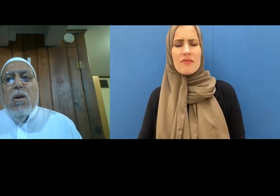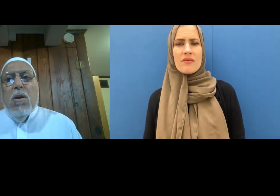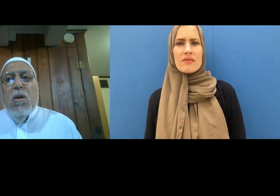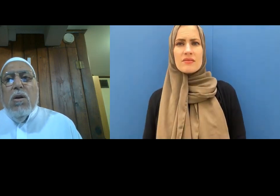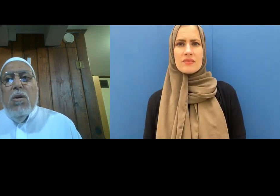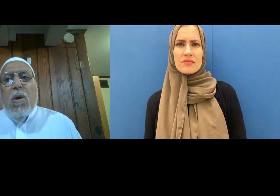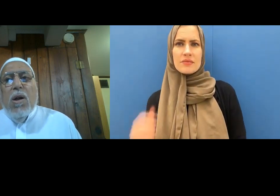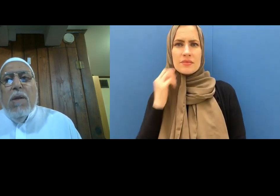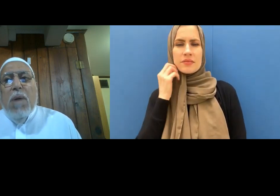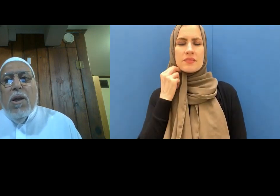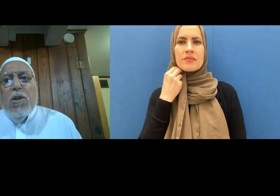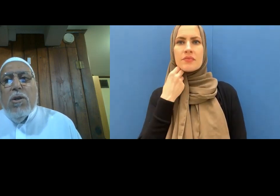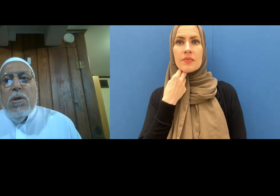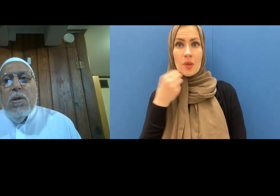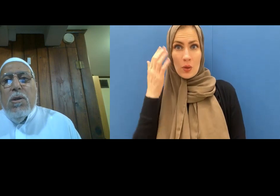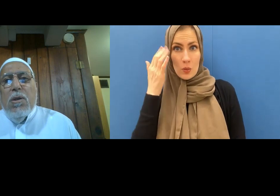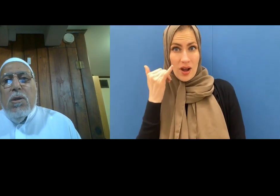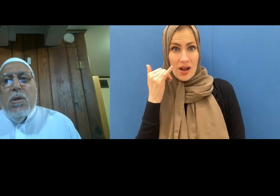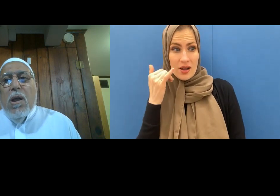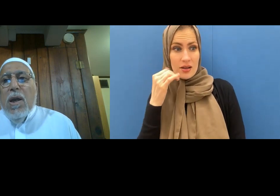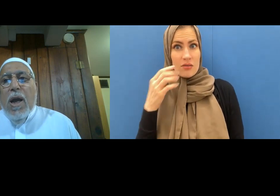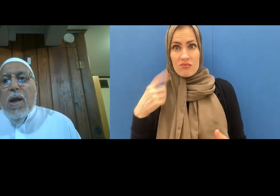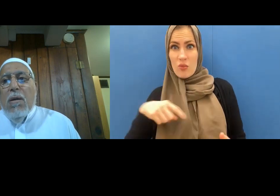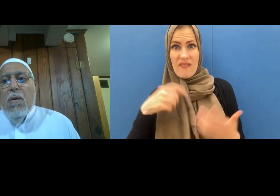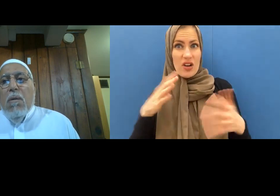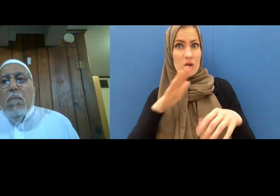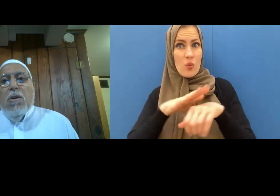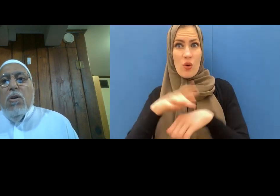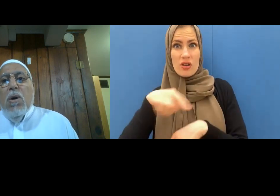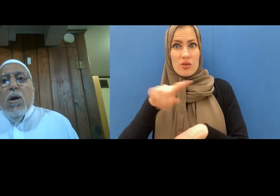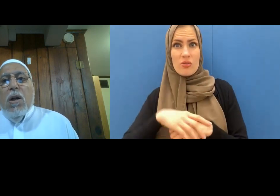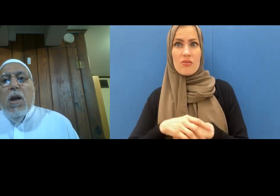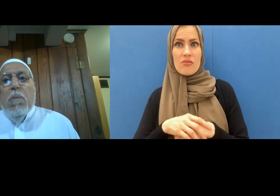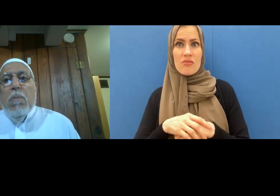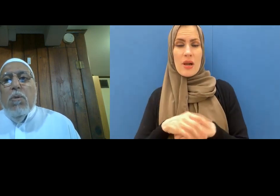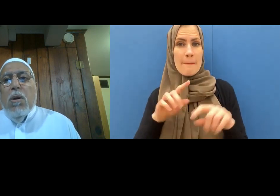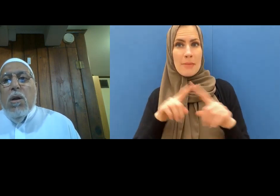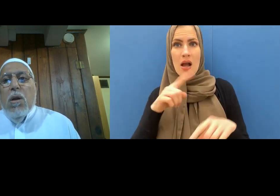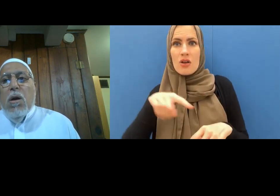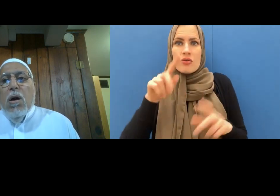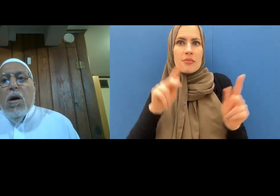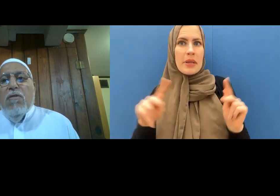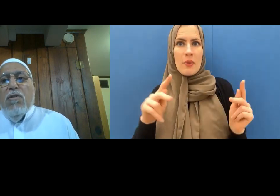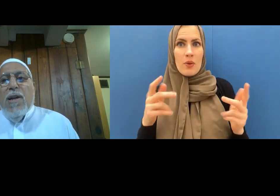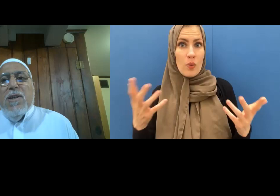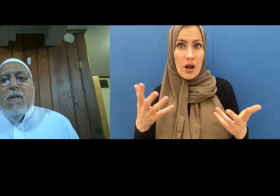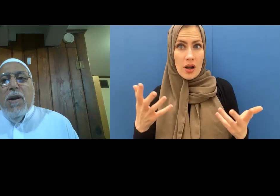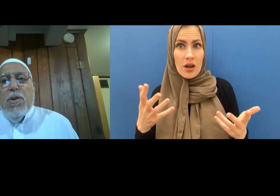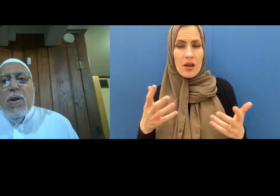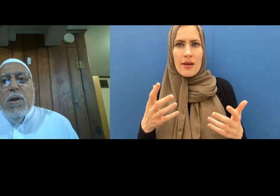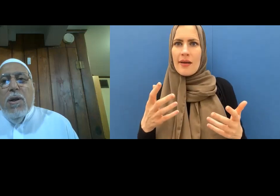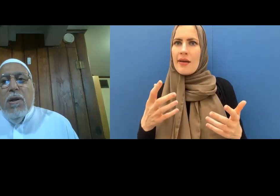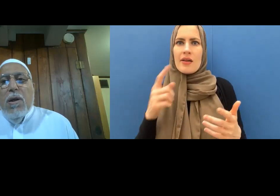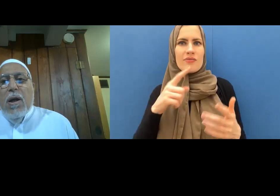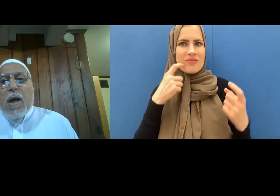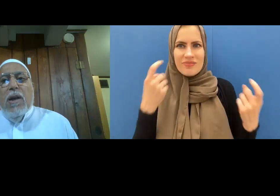because you are admonished. Nay, but you are a people of